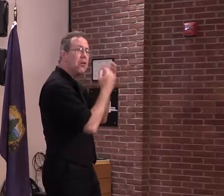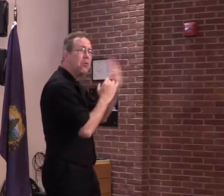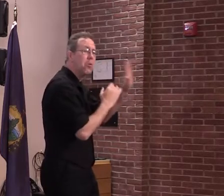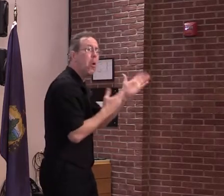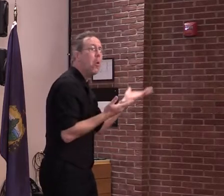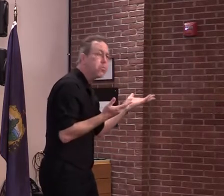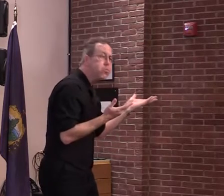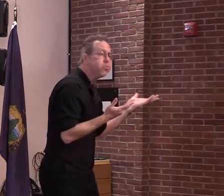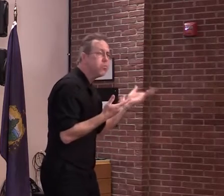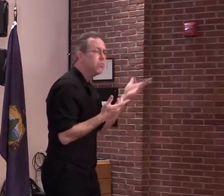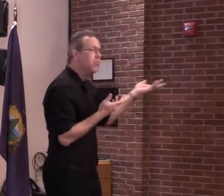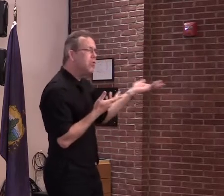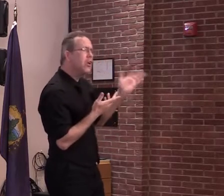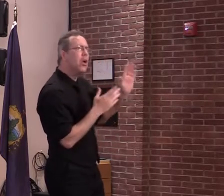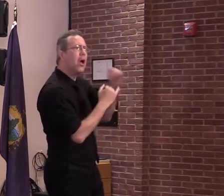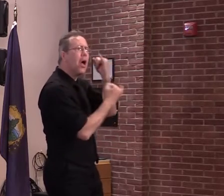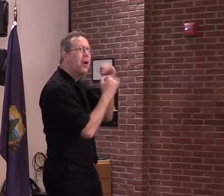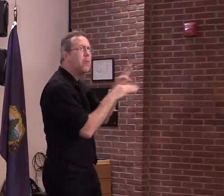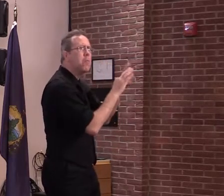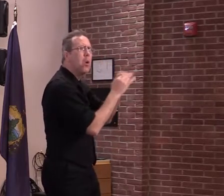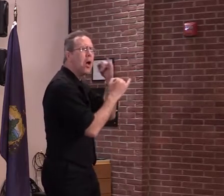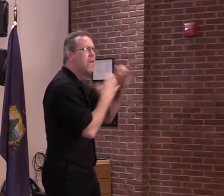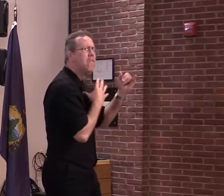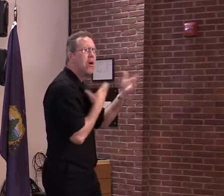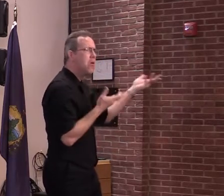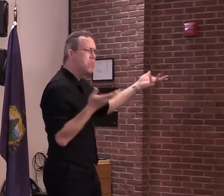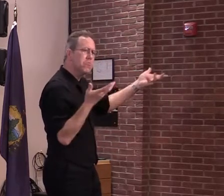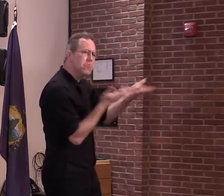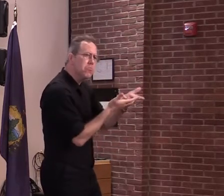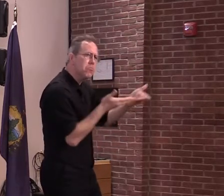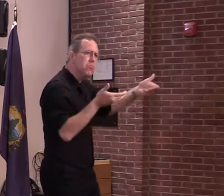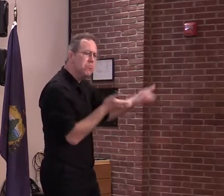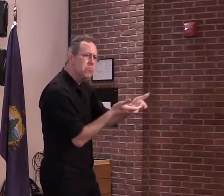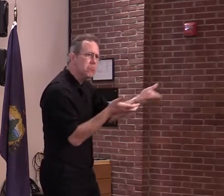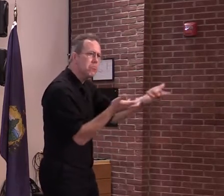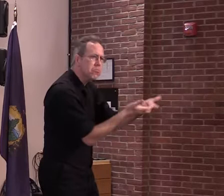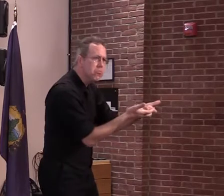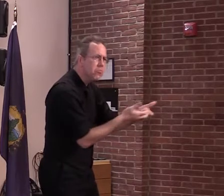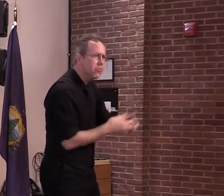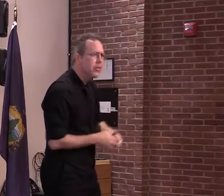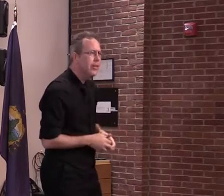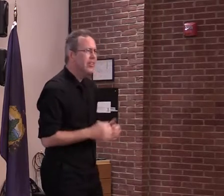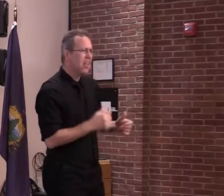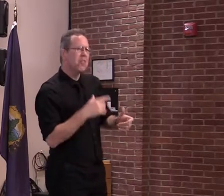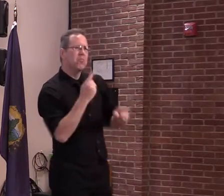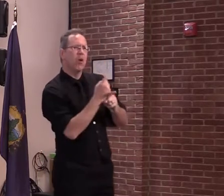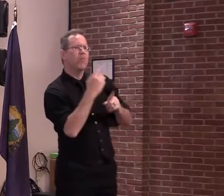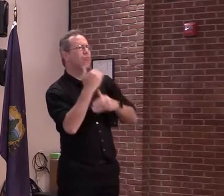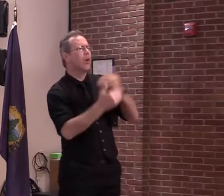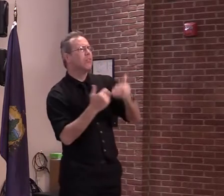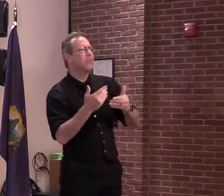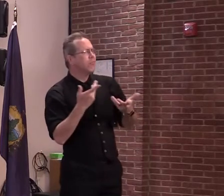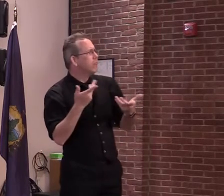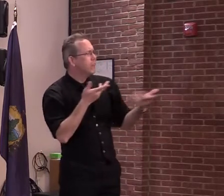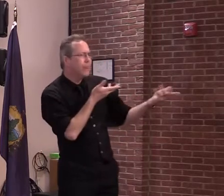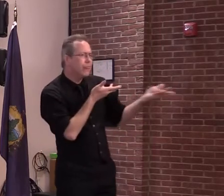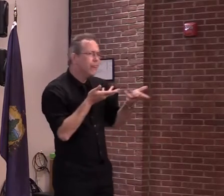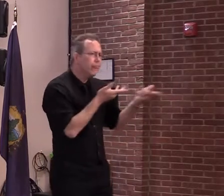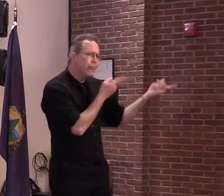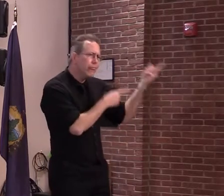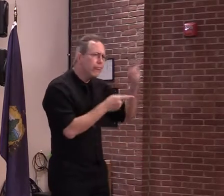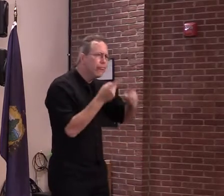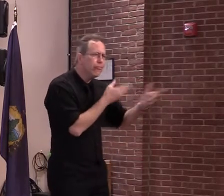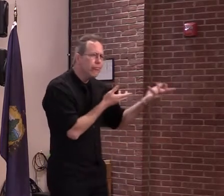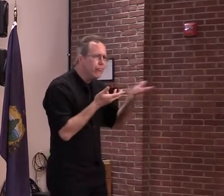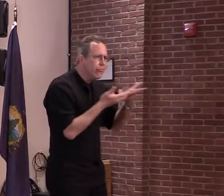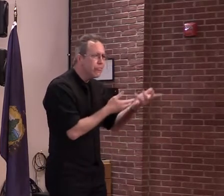worthwhile ideas of their own. That's part of the process. And as a reminder, I've been on both sides of this as governor